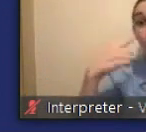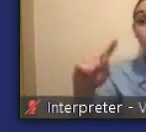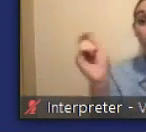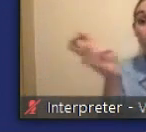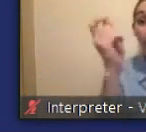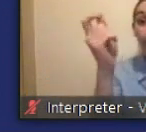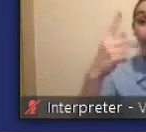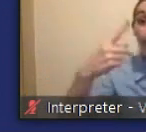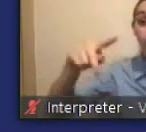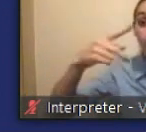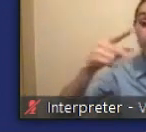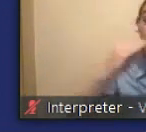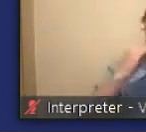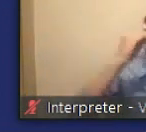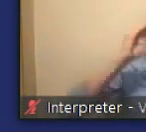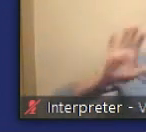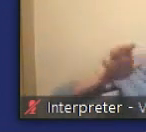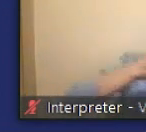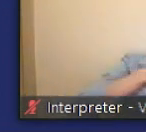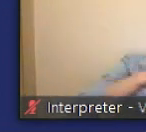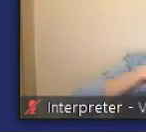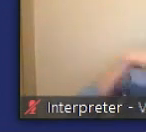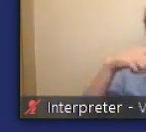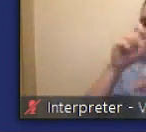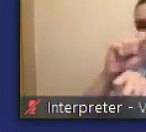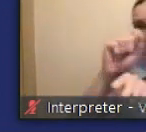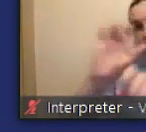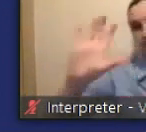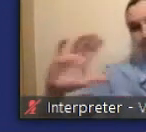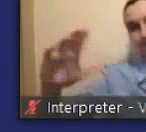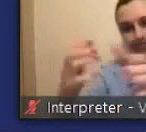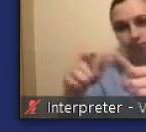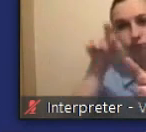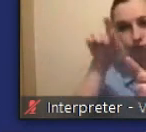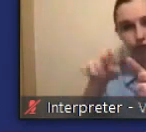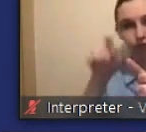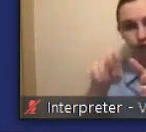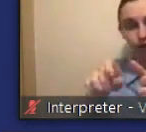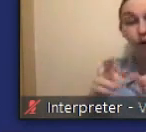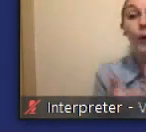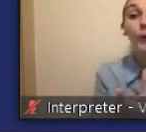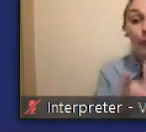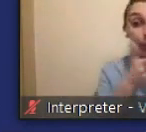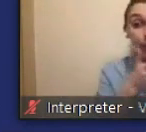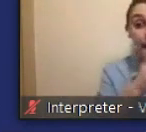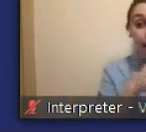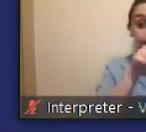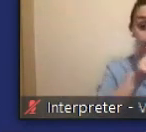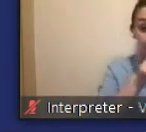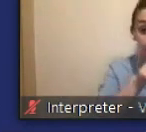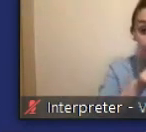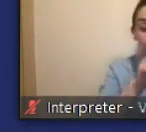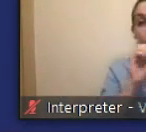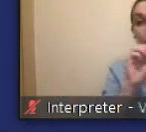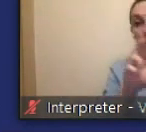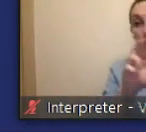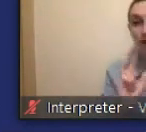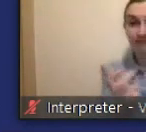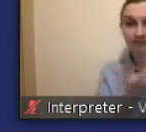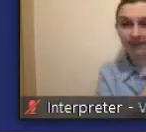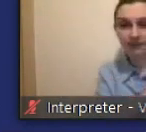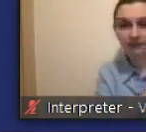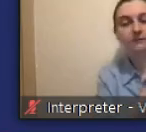work. Requiring testing and or vaccination should be very successful at reducing the chance of